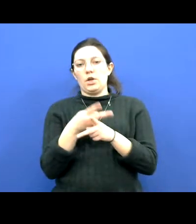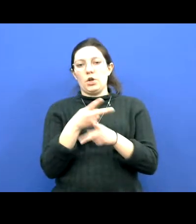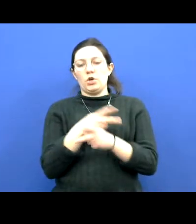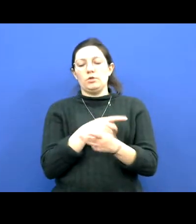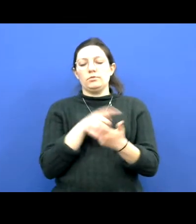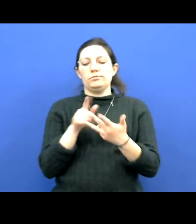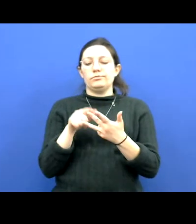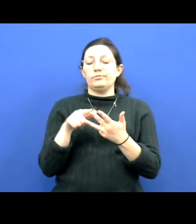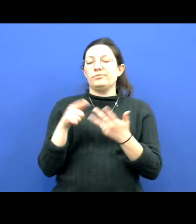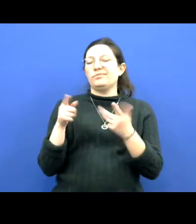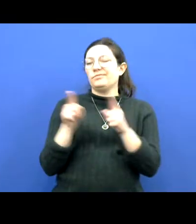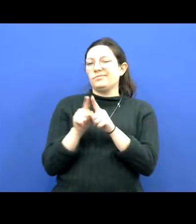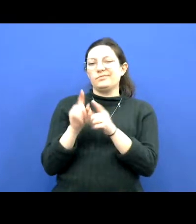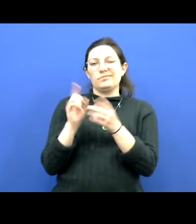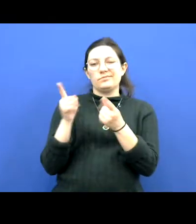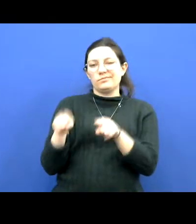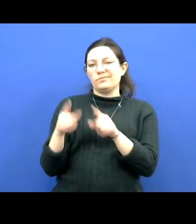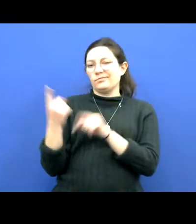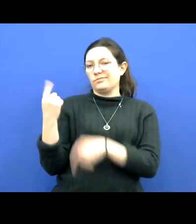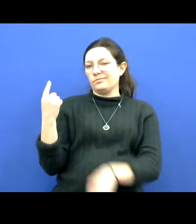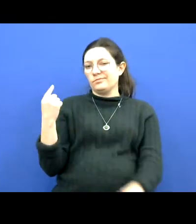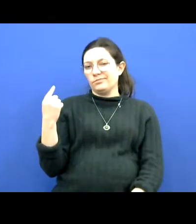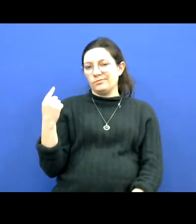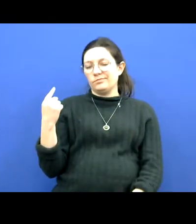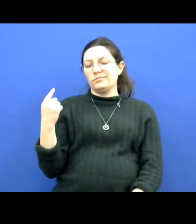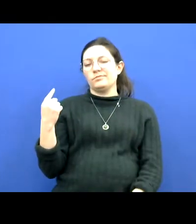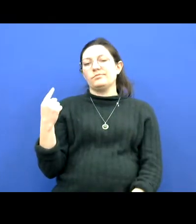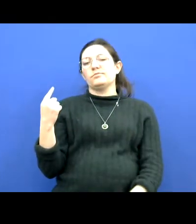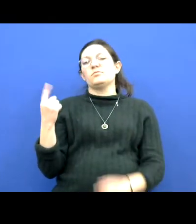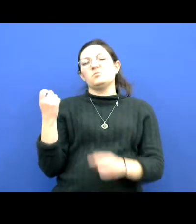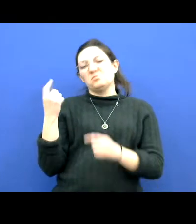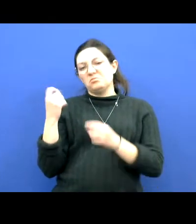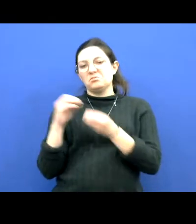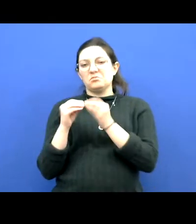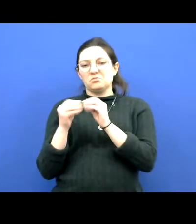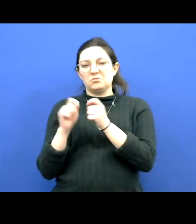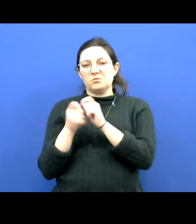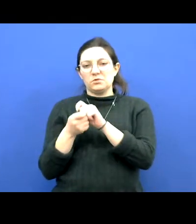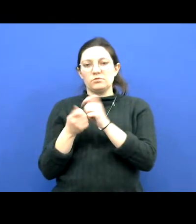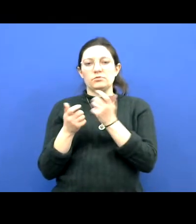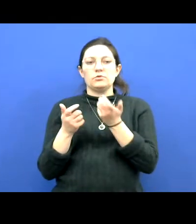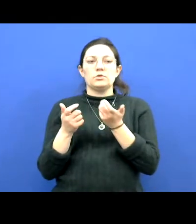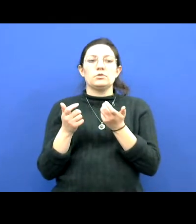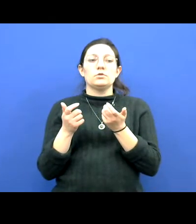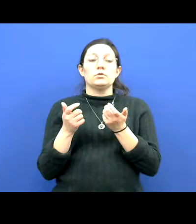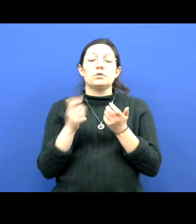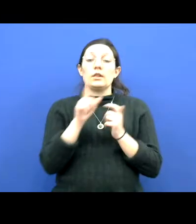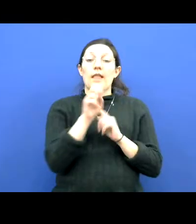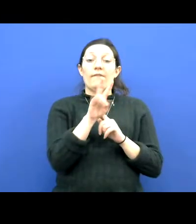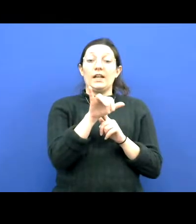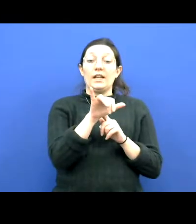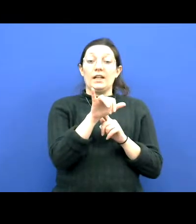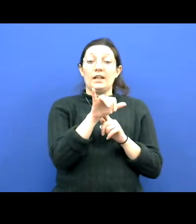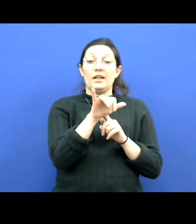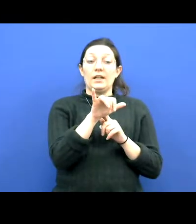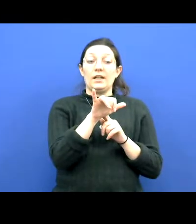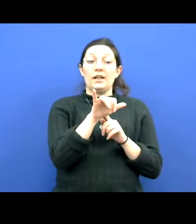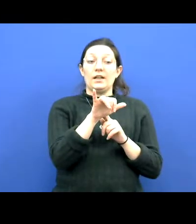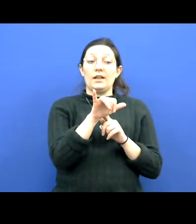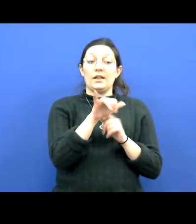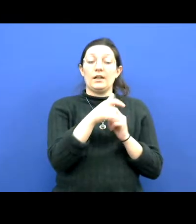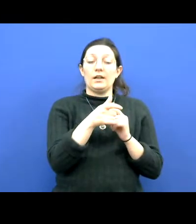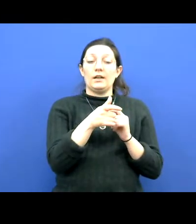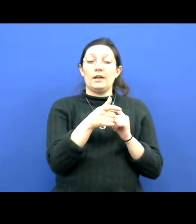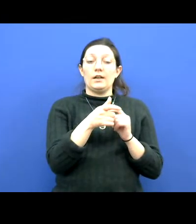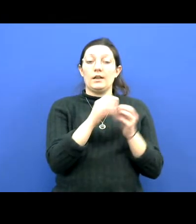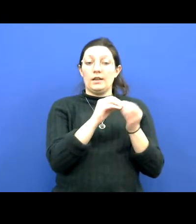numbers. It's the amount of the levy minus the adjustments due to certiorari and or SCAR hearing